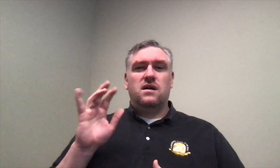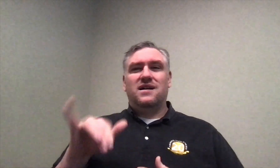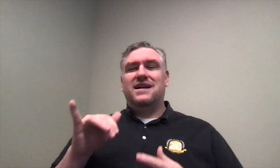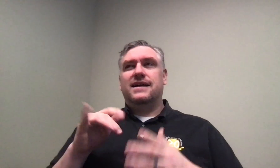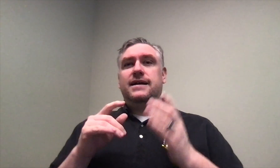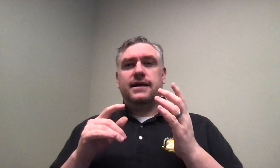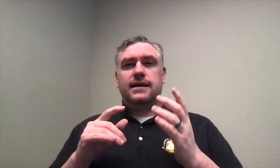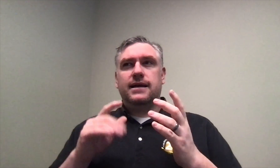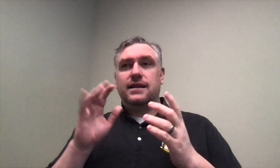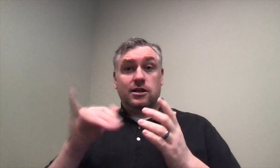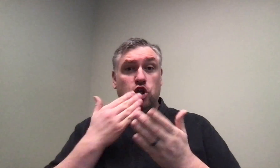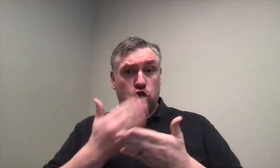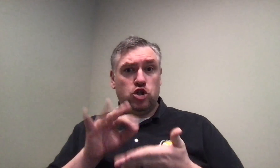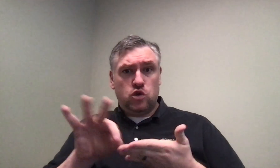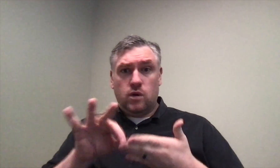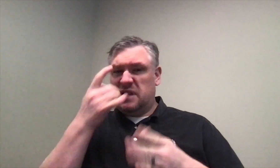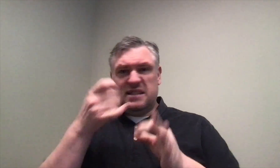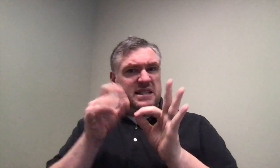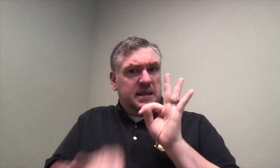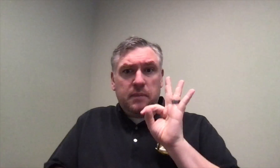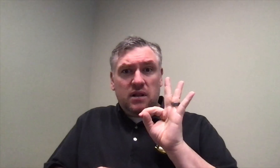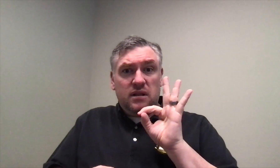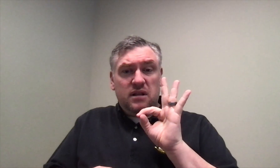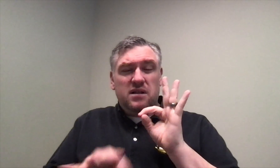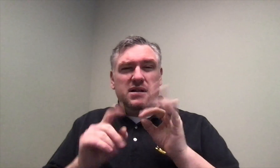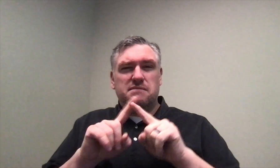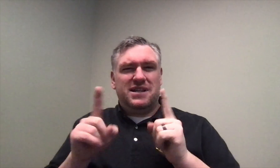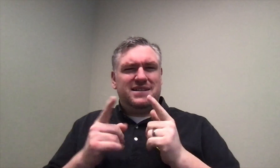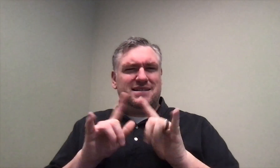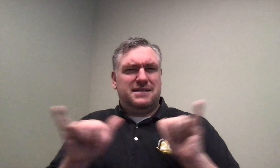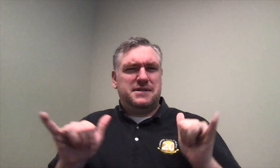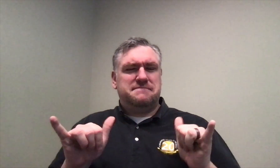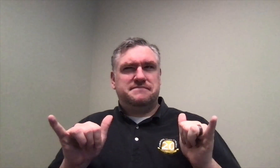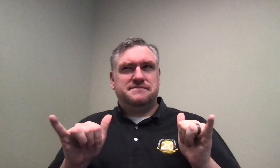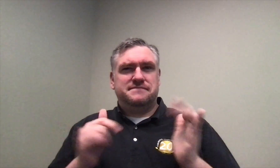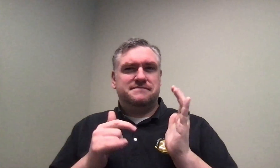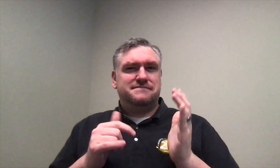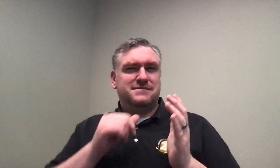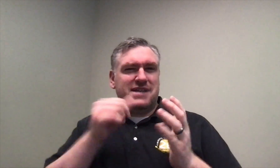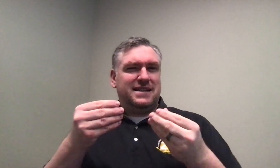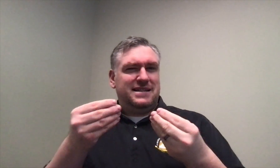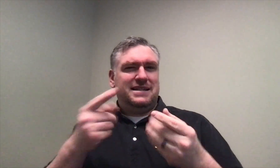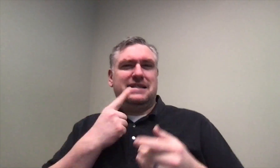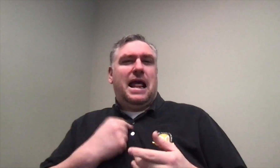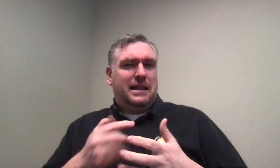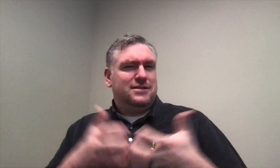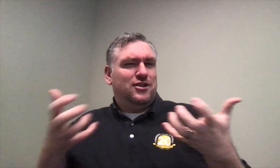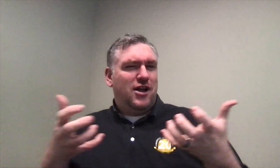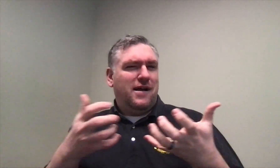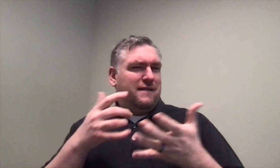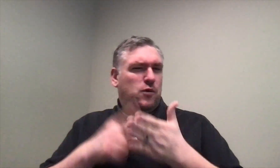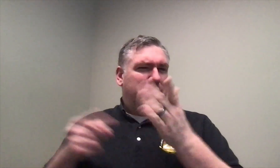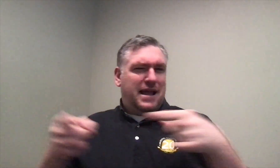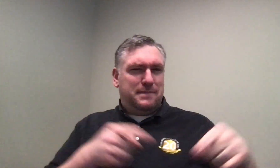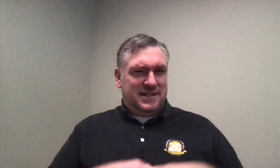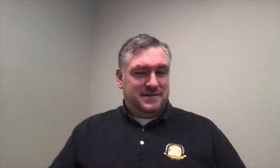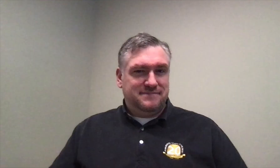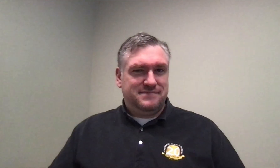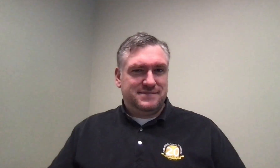That's a good score. It's simple, but at the same time, it doesn't really tell us a lot of what's going on.